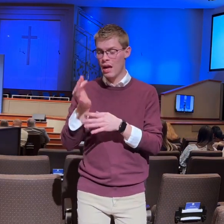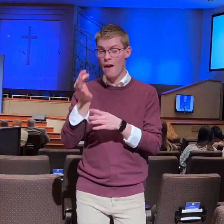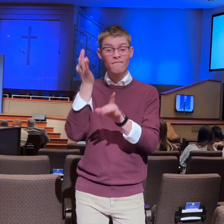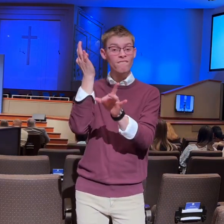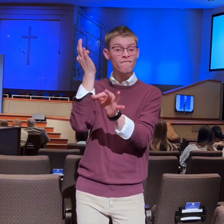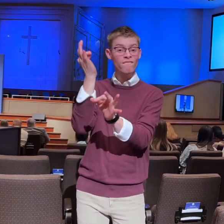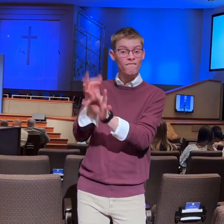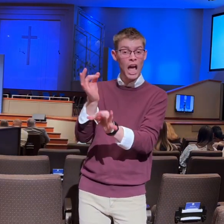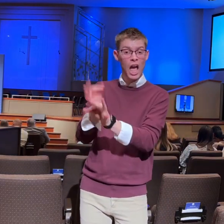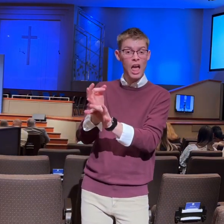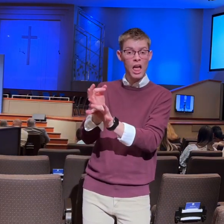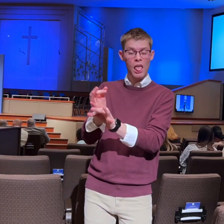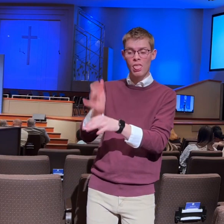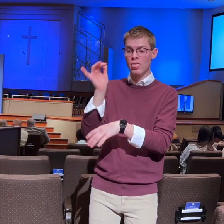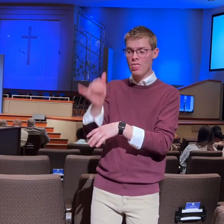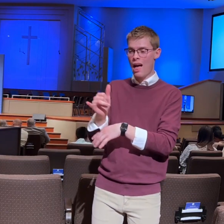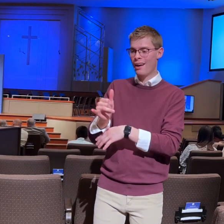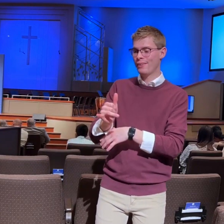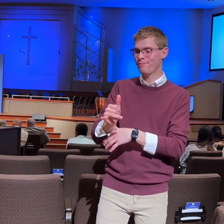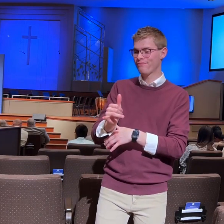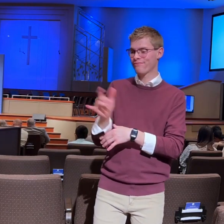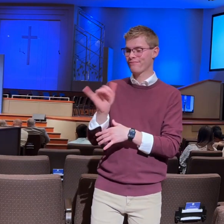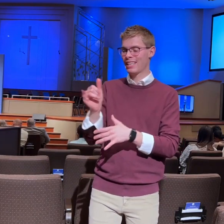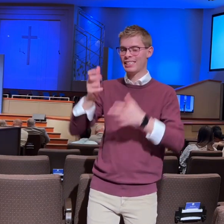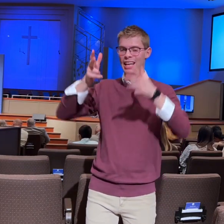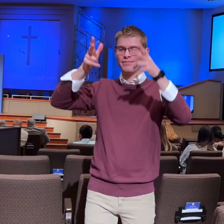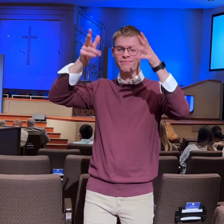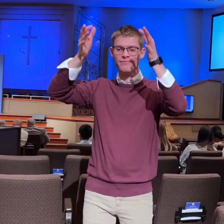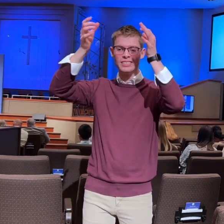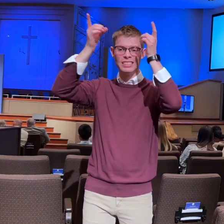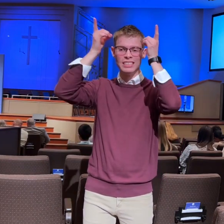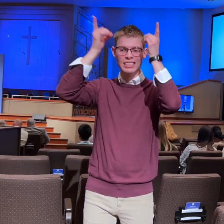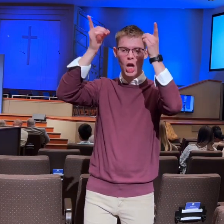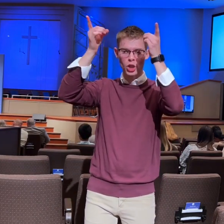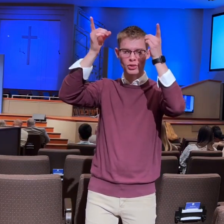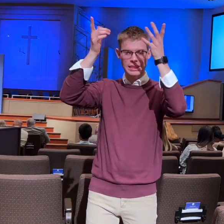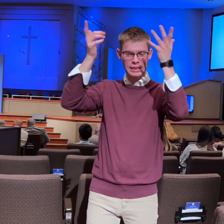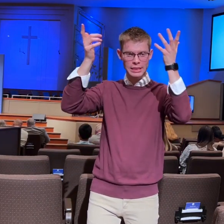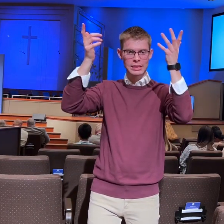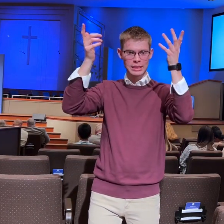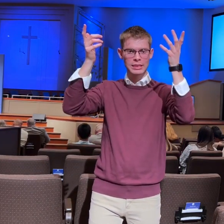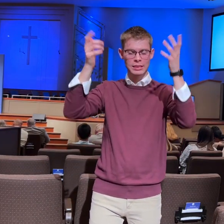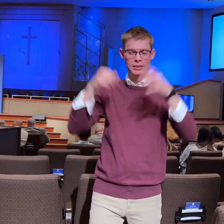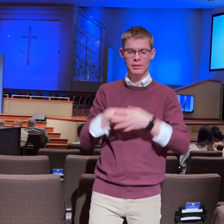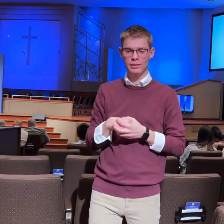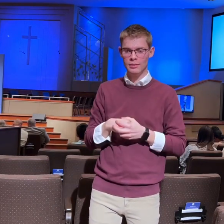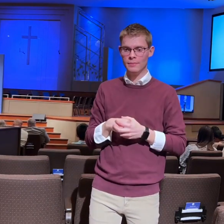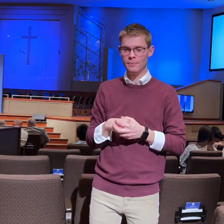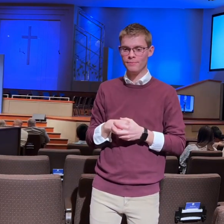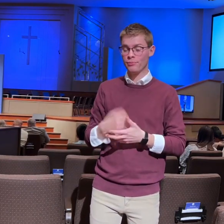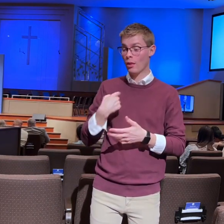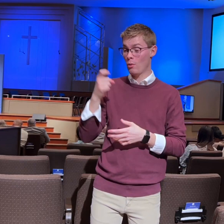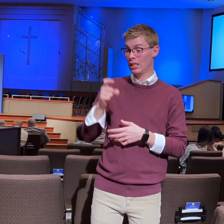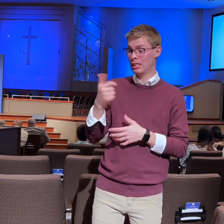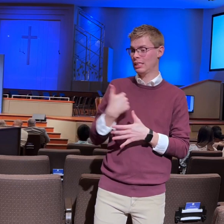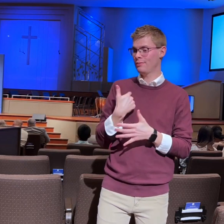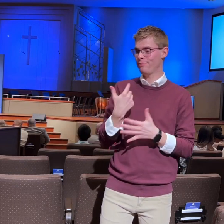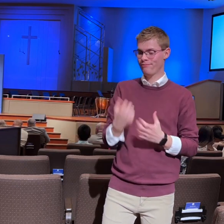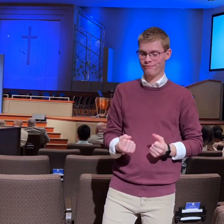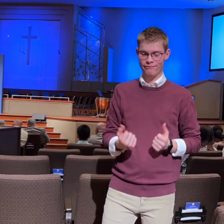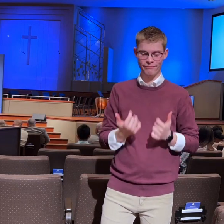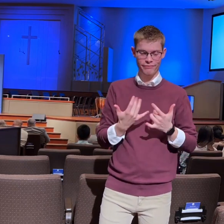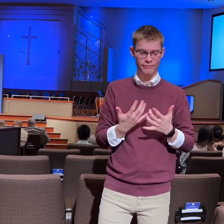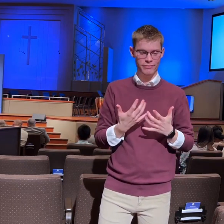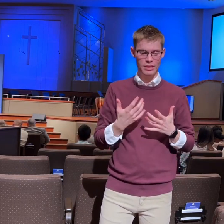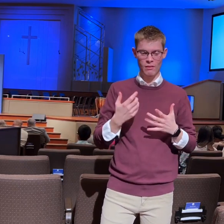it means a set of beliefs. Say that with me. A set of beliefs. We need to be nourished up in our faith.